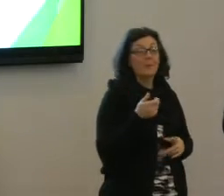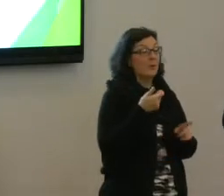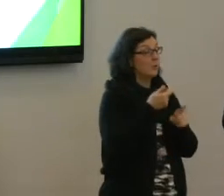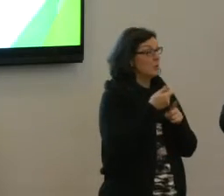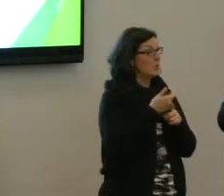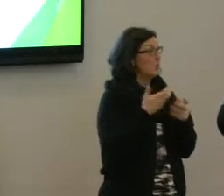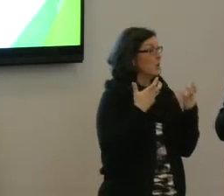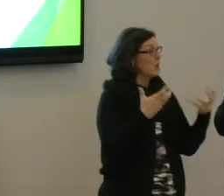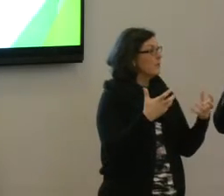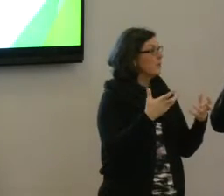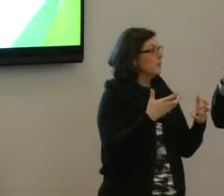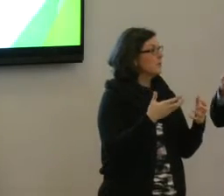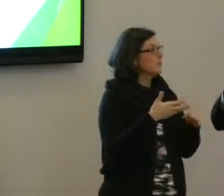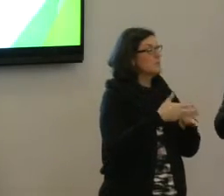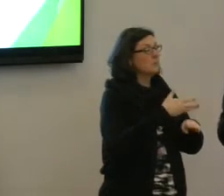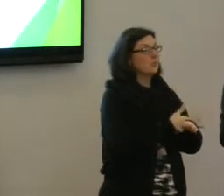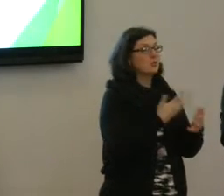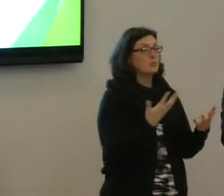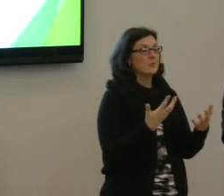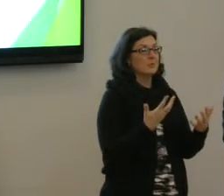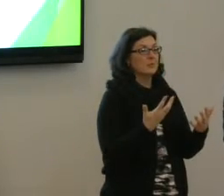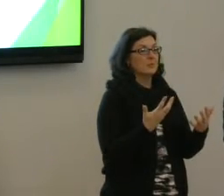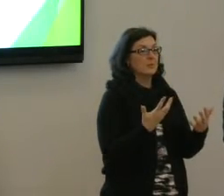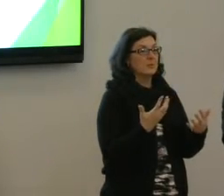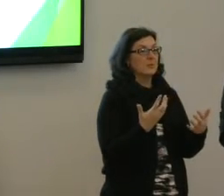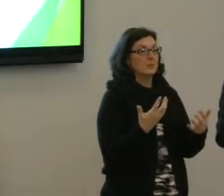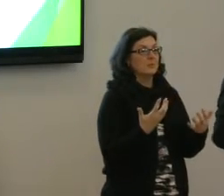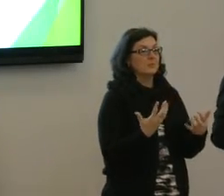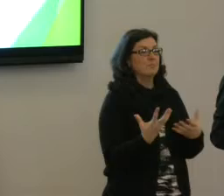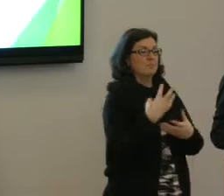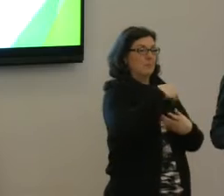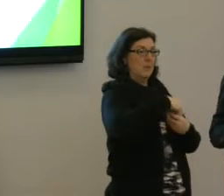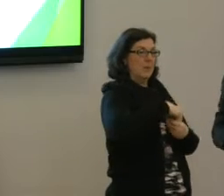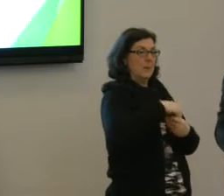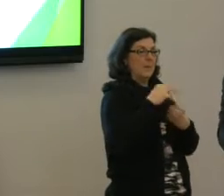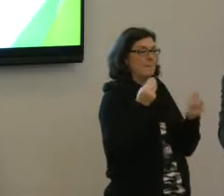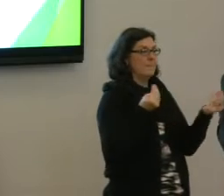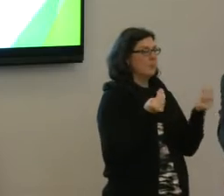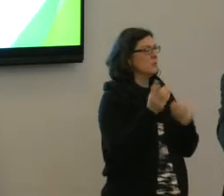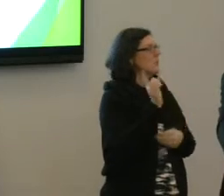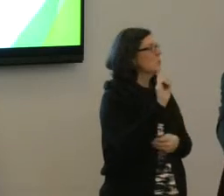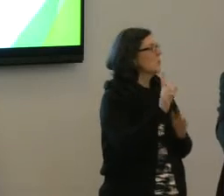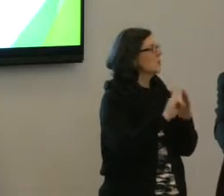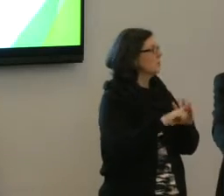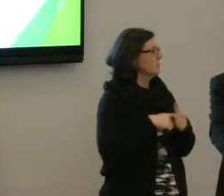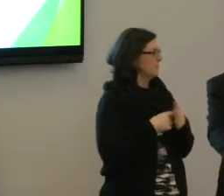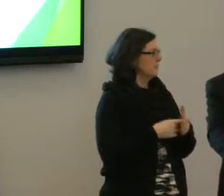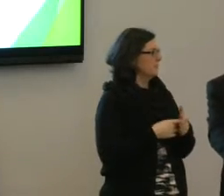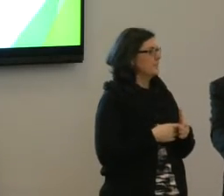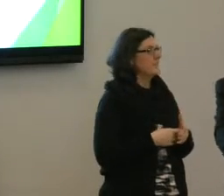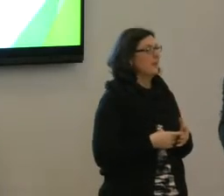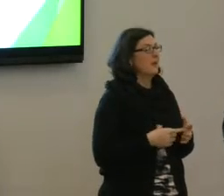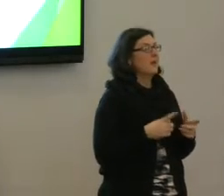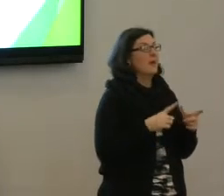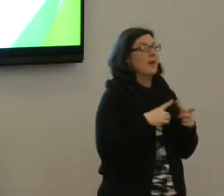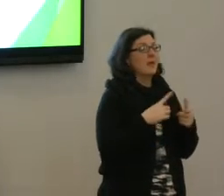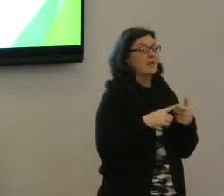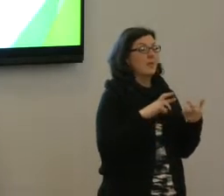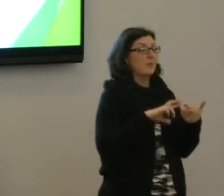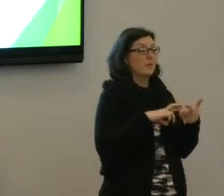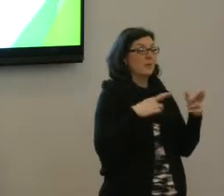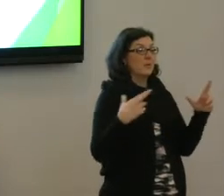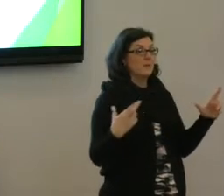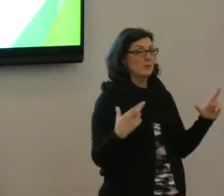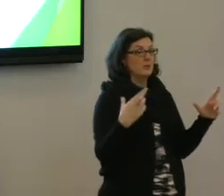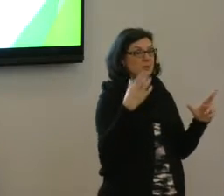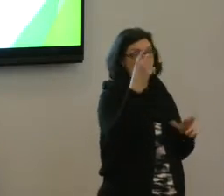work on inclusive ministries, think about your own congregation. And where do you start? What are the kinds of things? And now what we do is kind of reverse the premise of